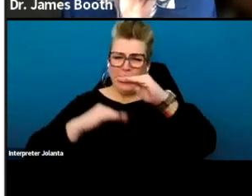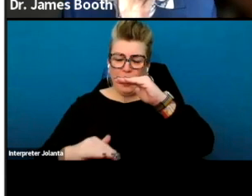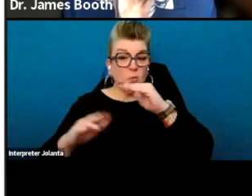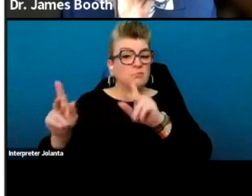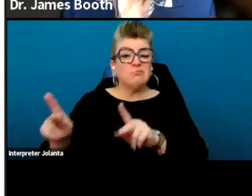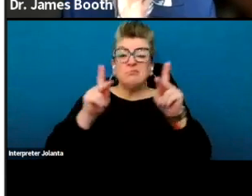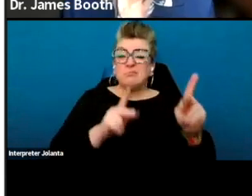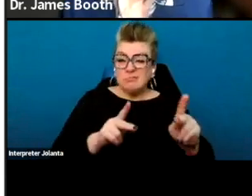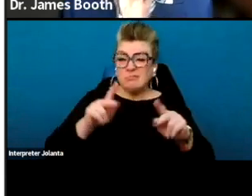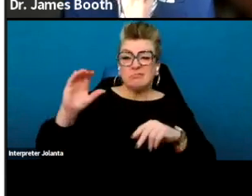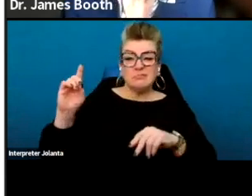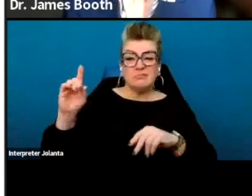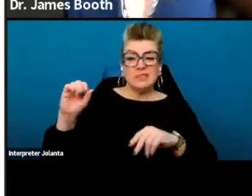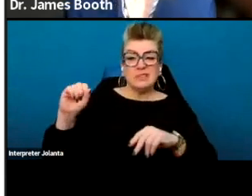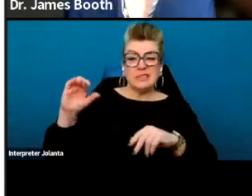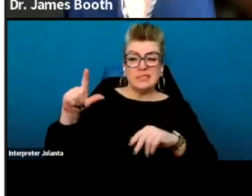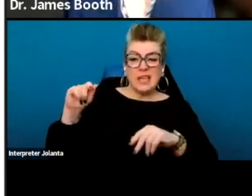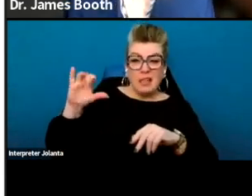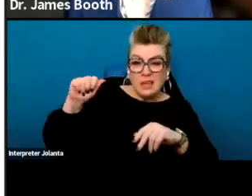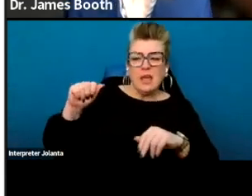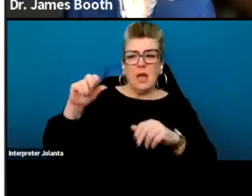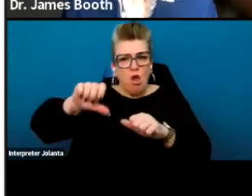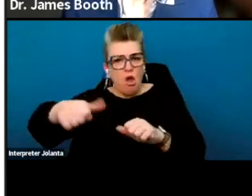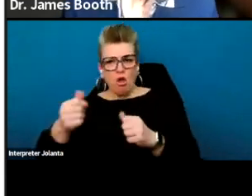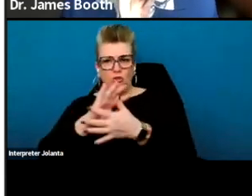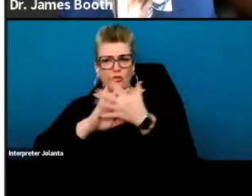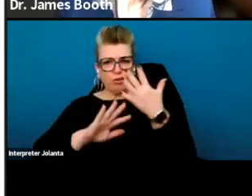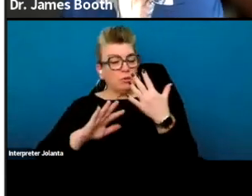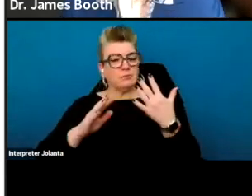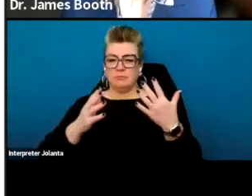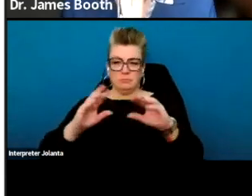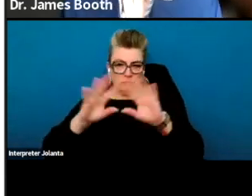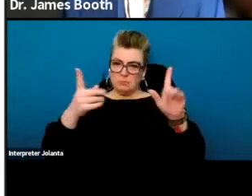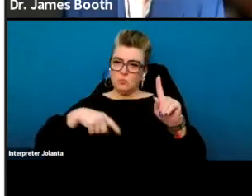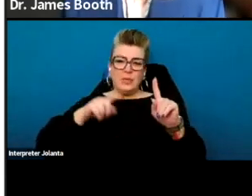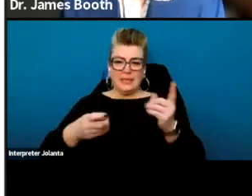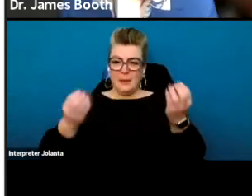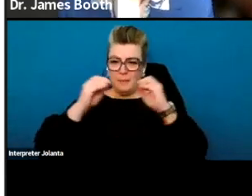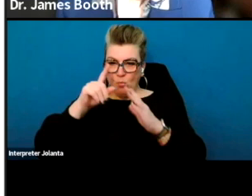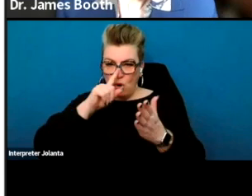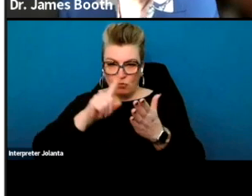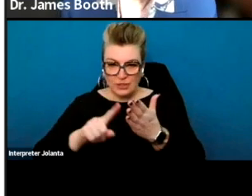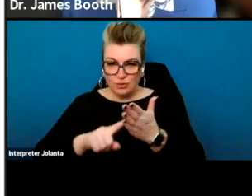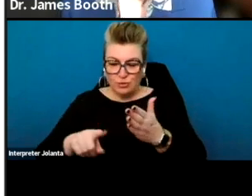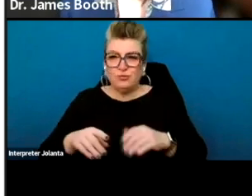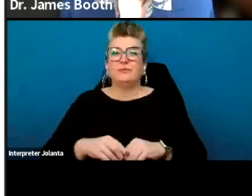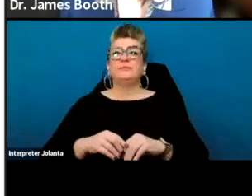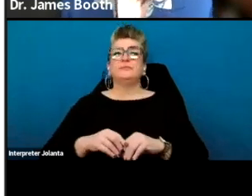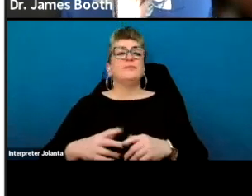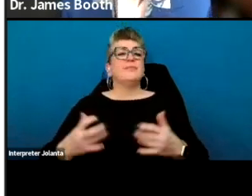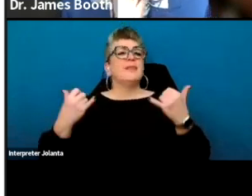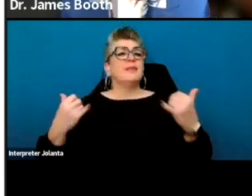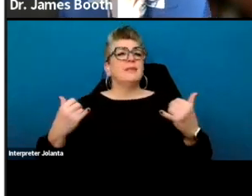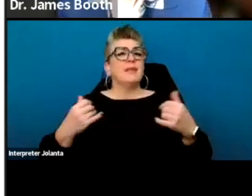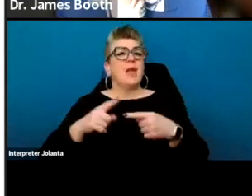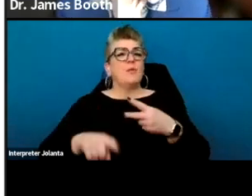So clearly we need more research in this area. So why study language acquisition? One reason